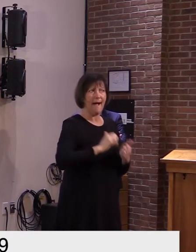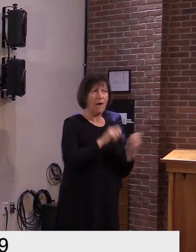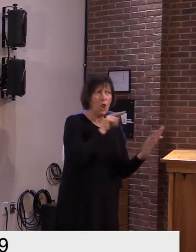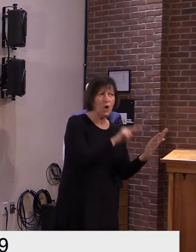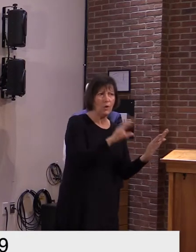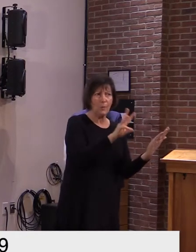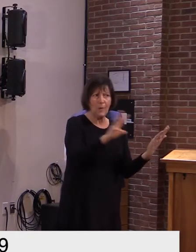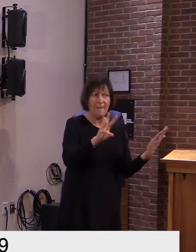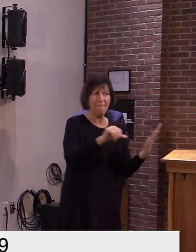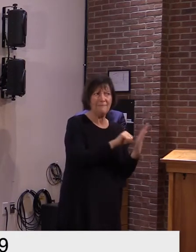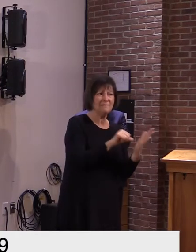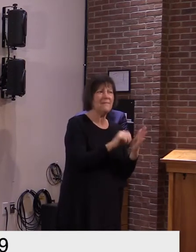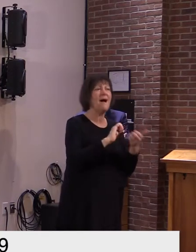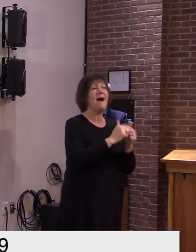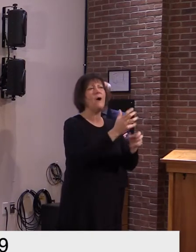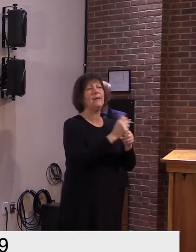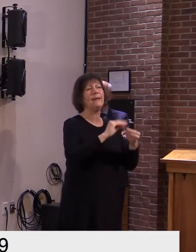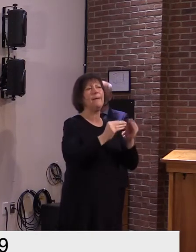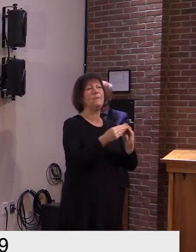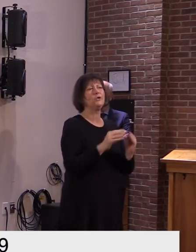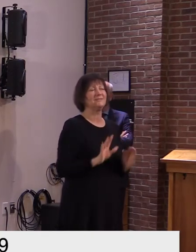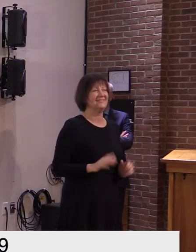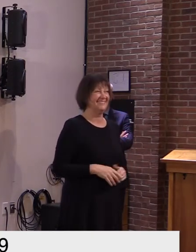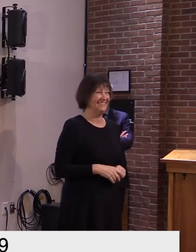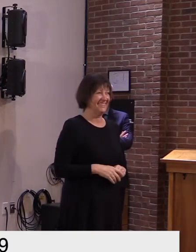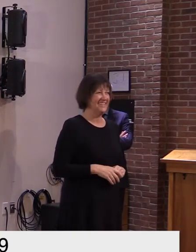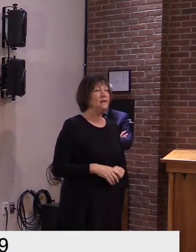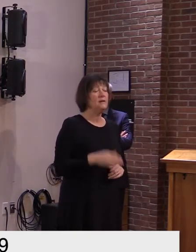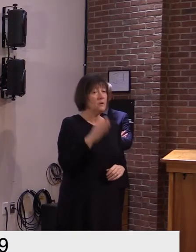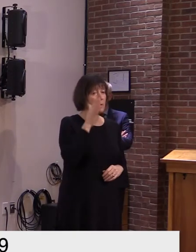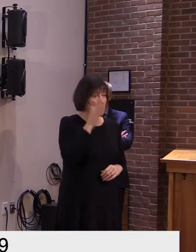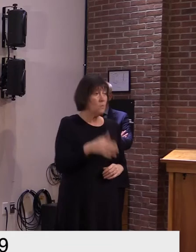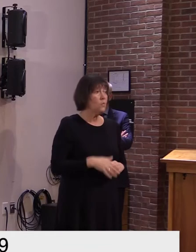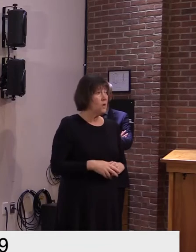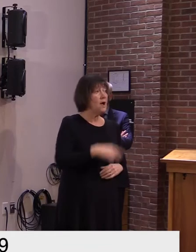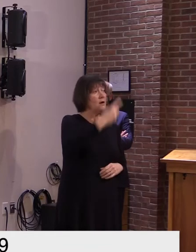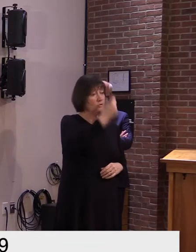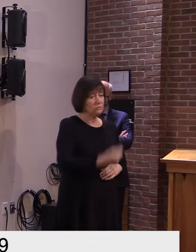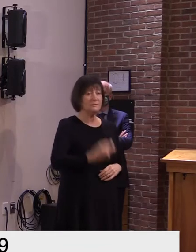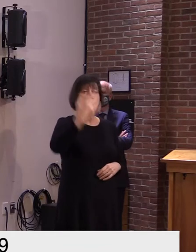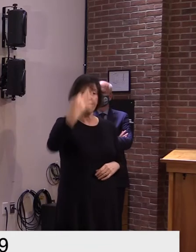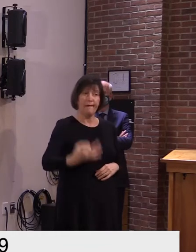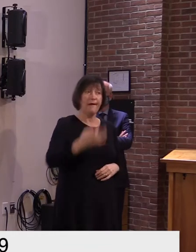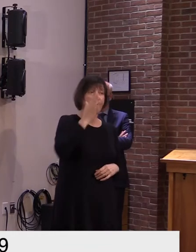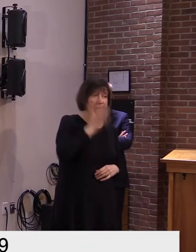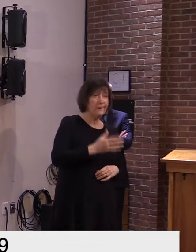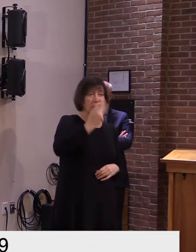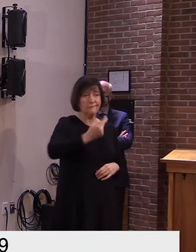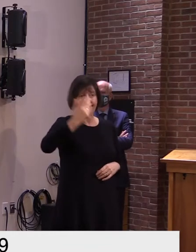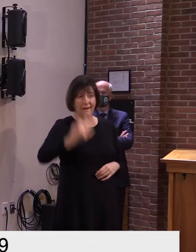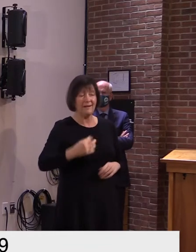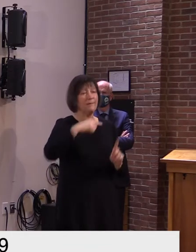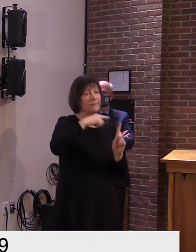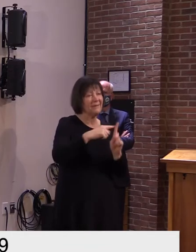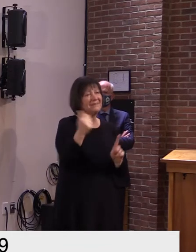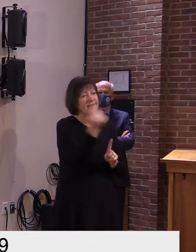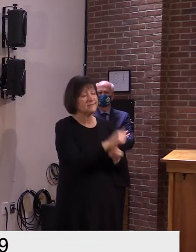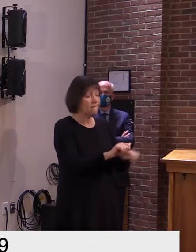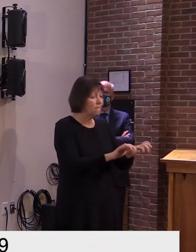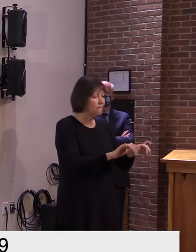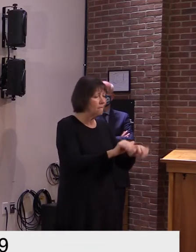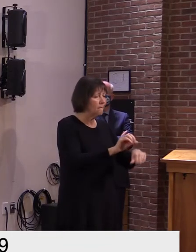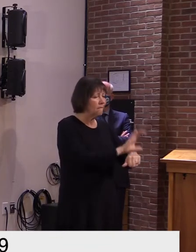get those numbers online? There will be presented at pressers, and there is going to be an online way to access that as well.